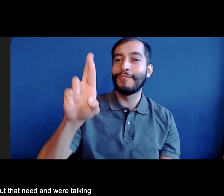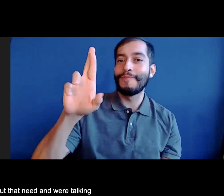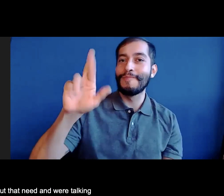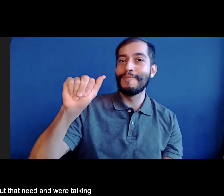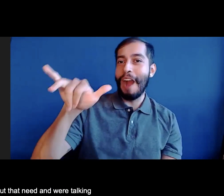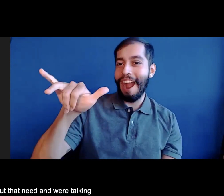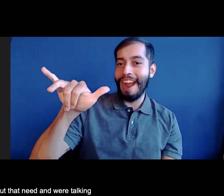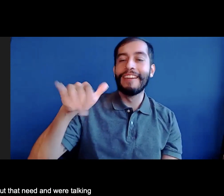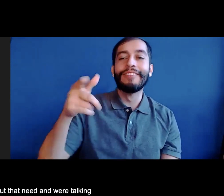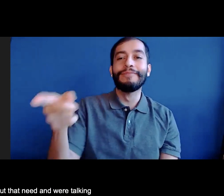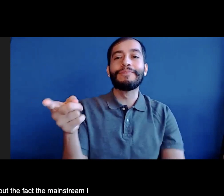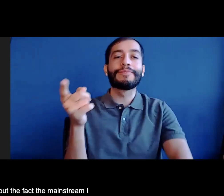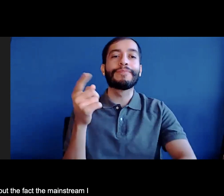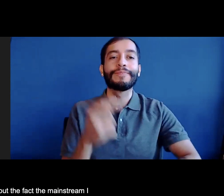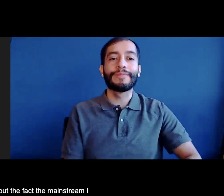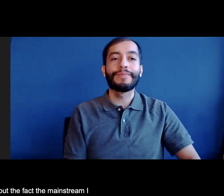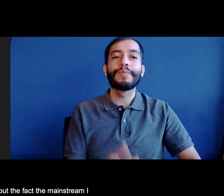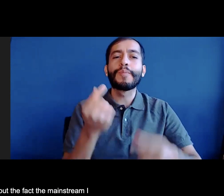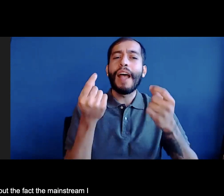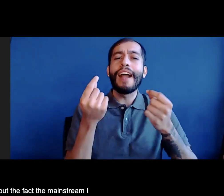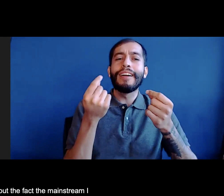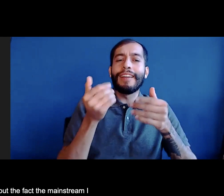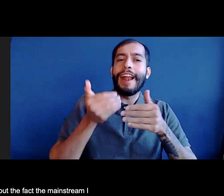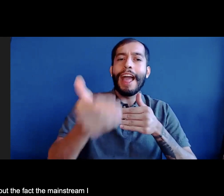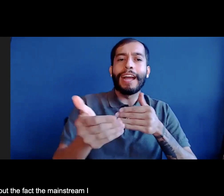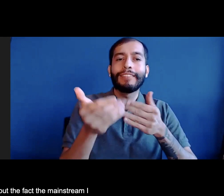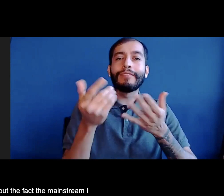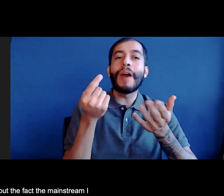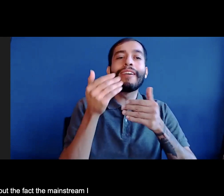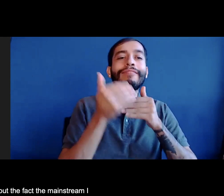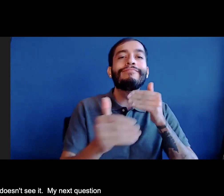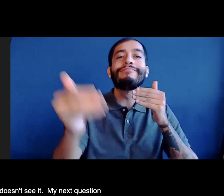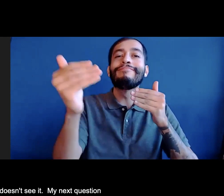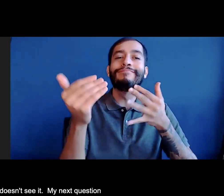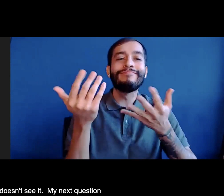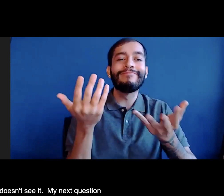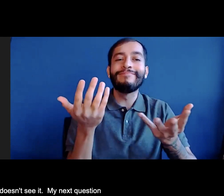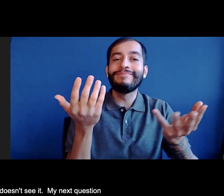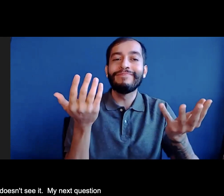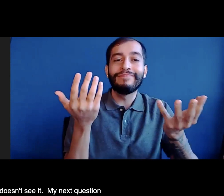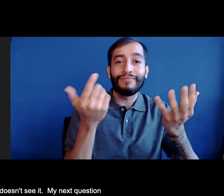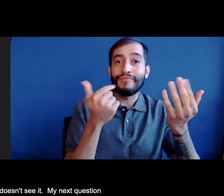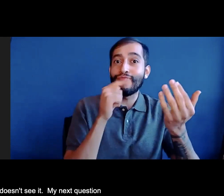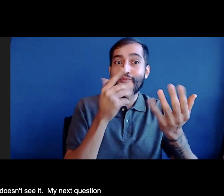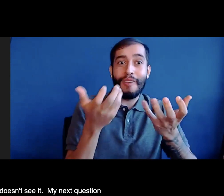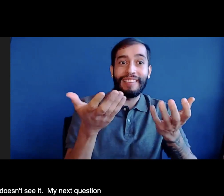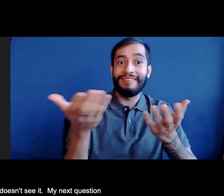So what's next for you guys? I would love to hear. And I don't know which of you would like to go first on that